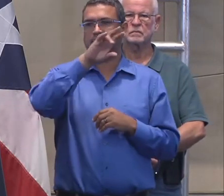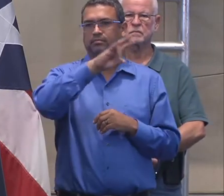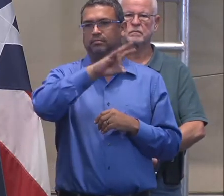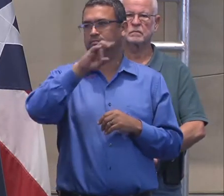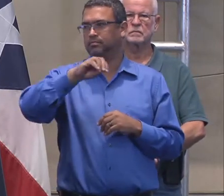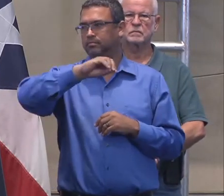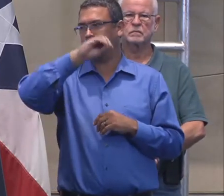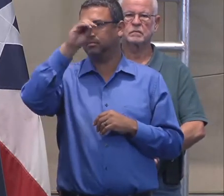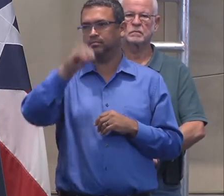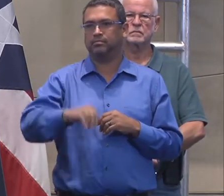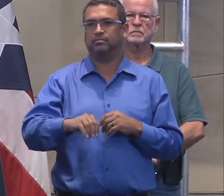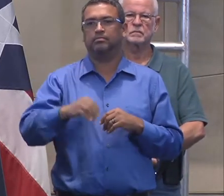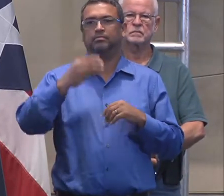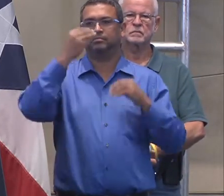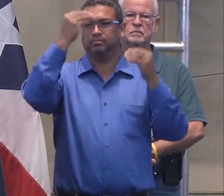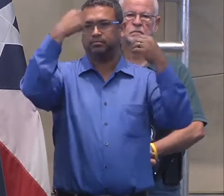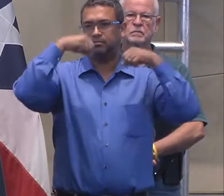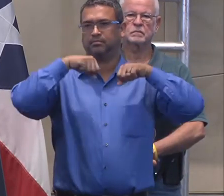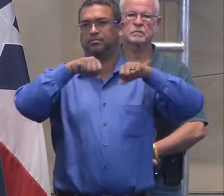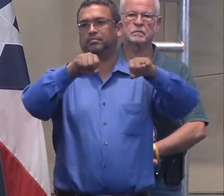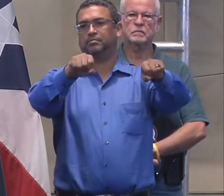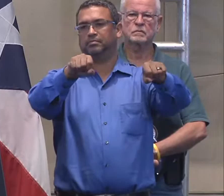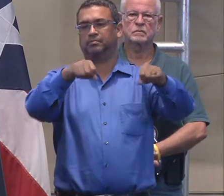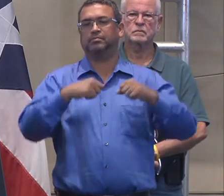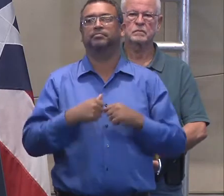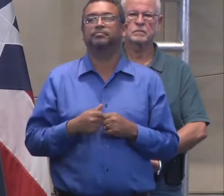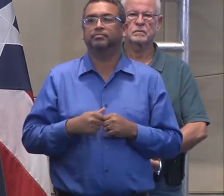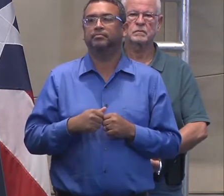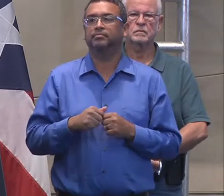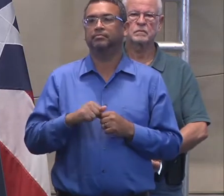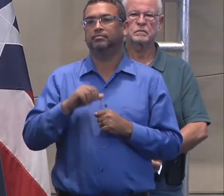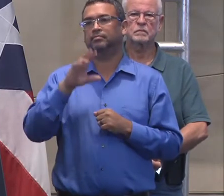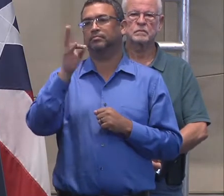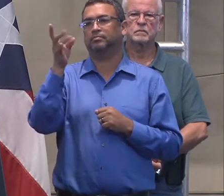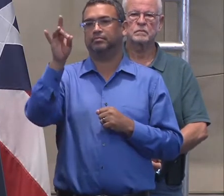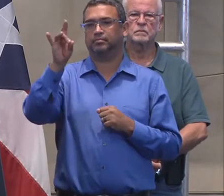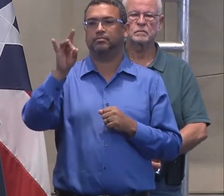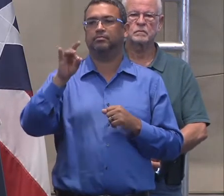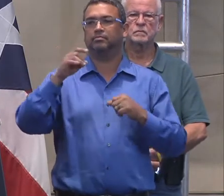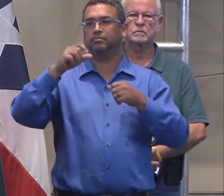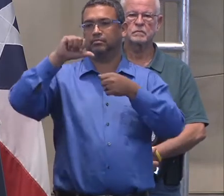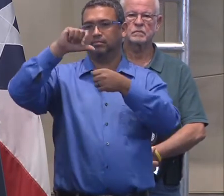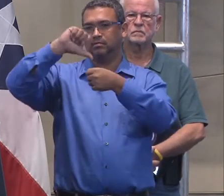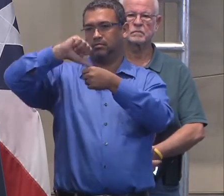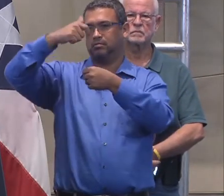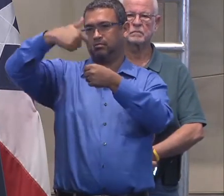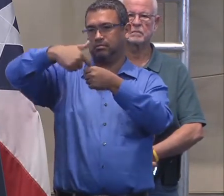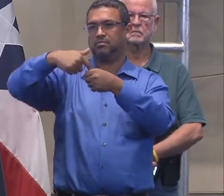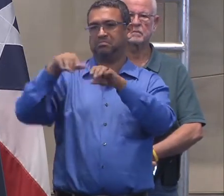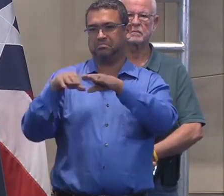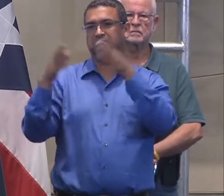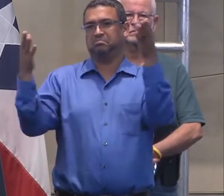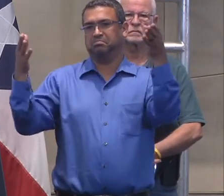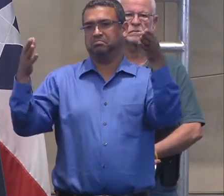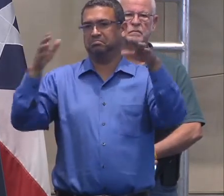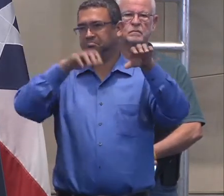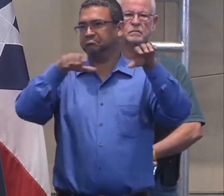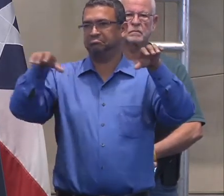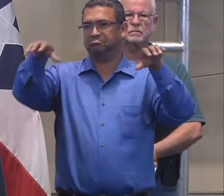supermarkets open, 78 percent of gas stations open. That has stabilized.